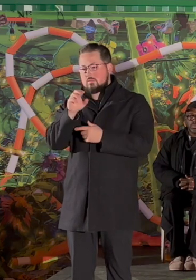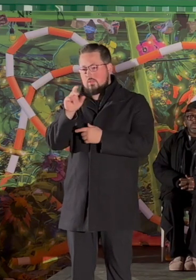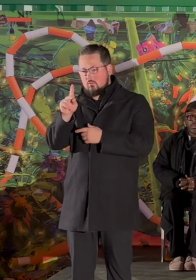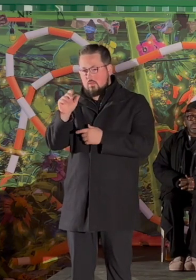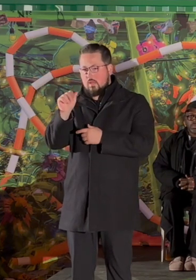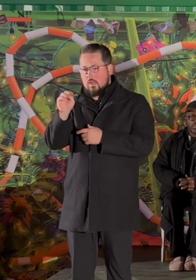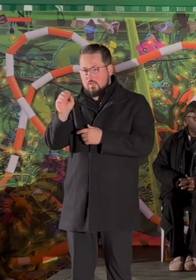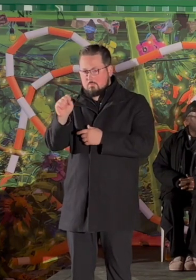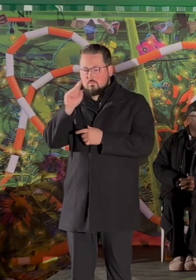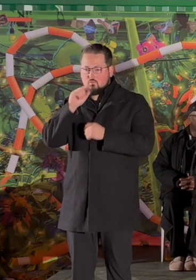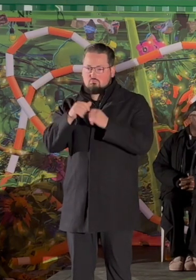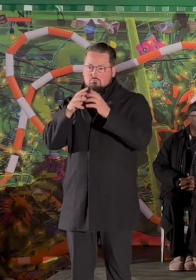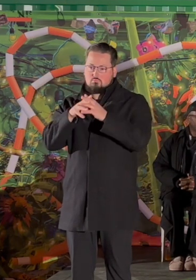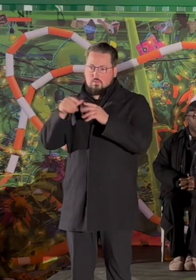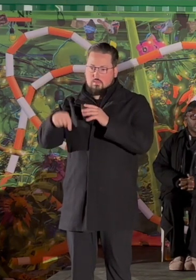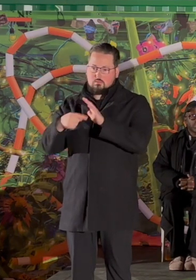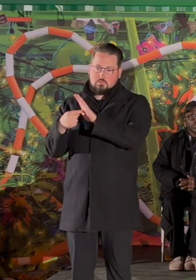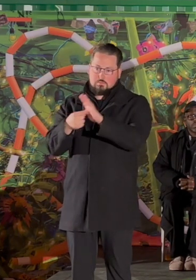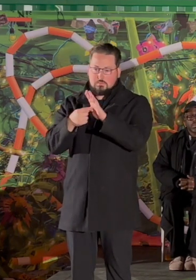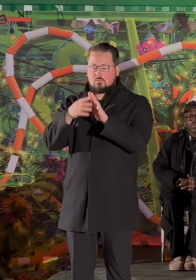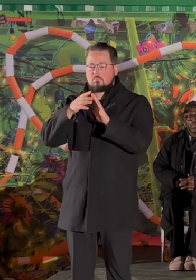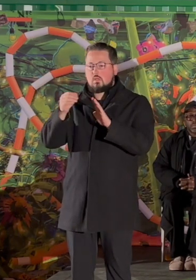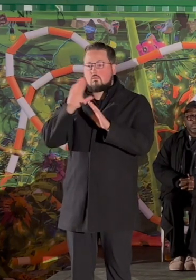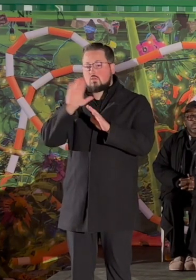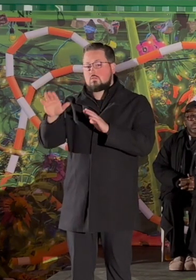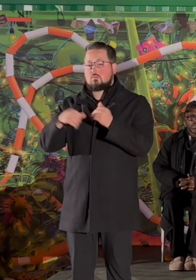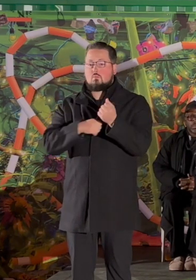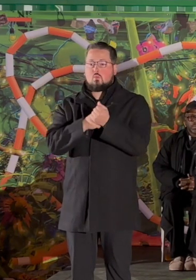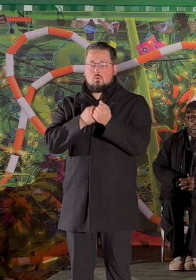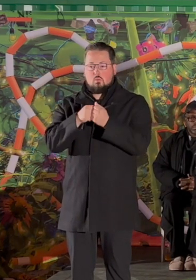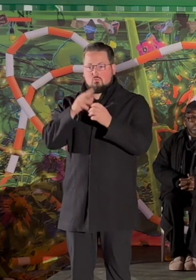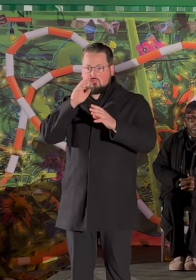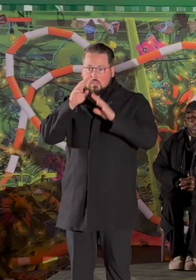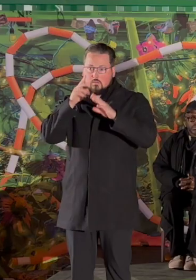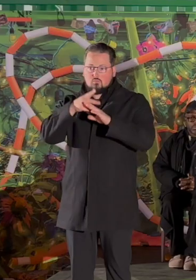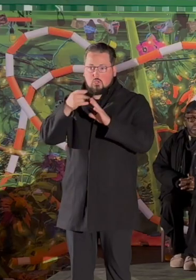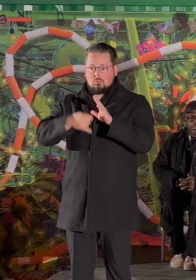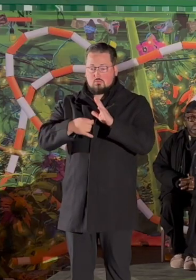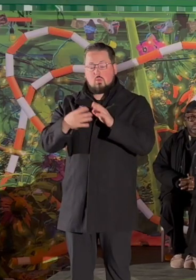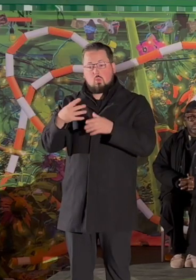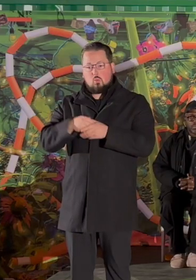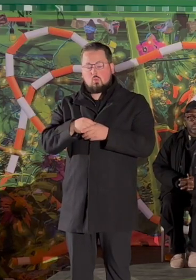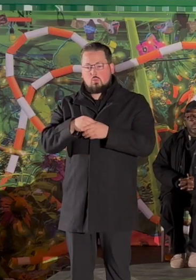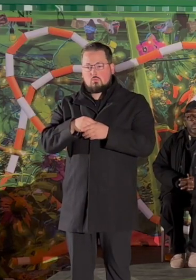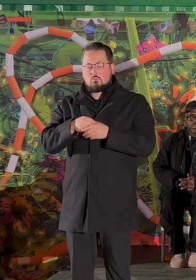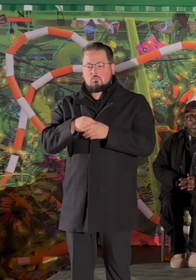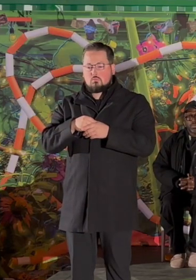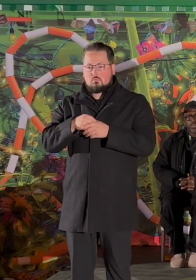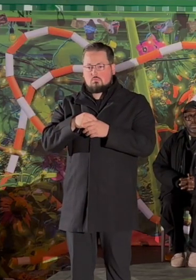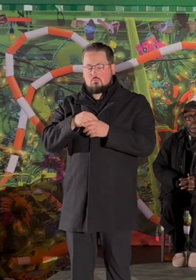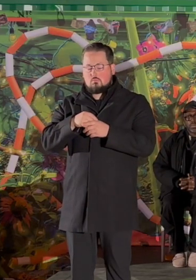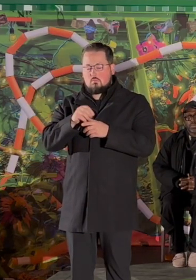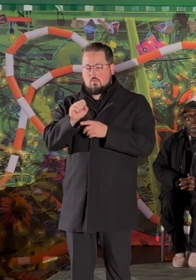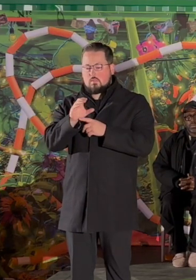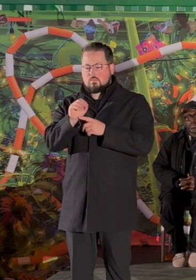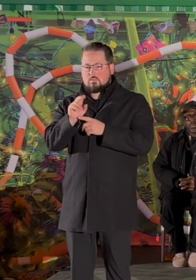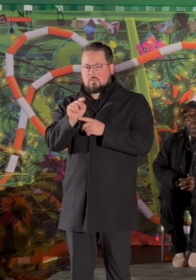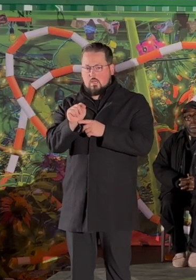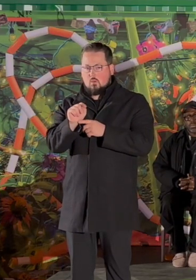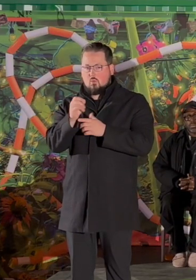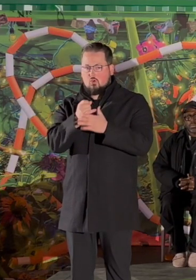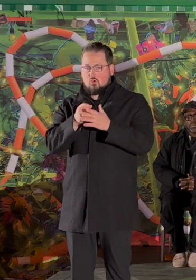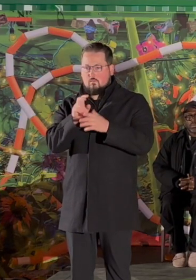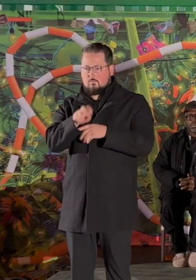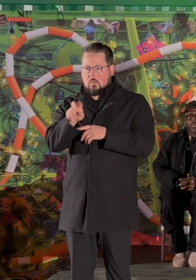for curating these exhibits and for his support of creative projects, including the Scout Art Fair that he led